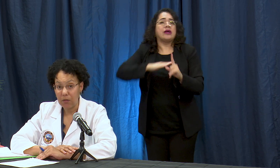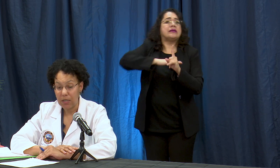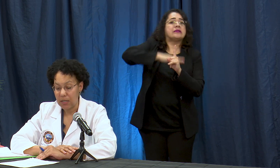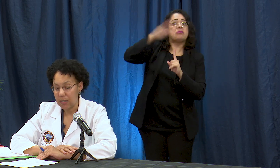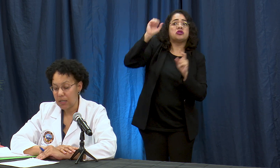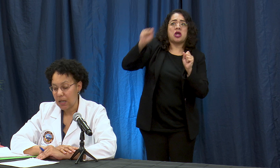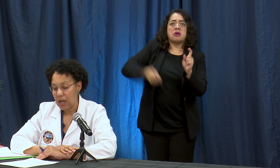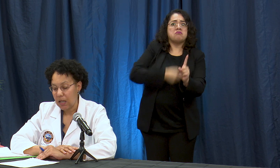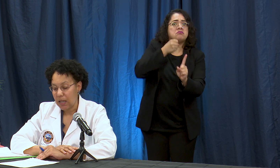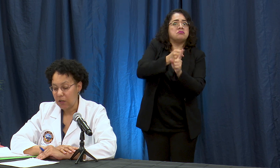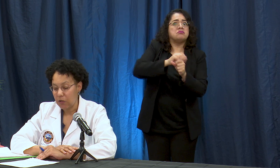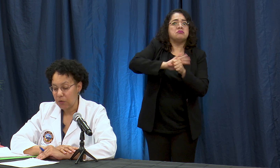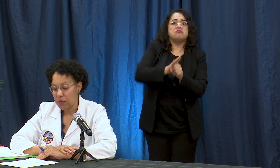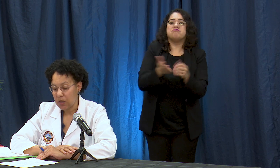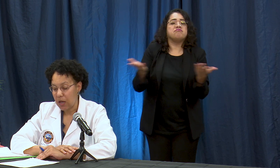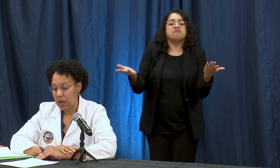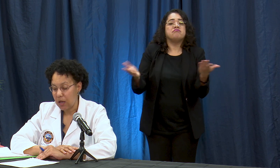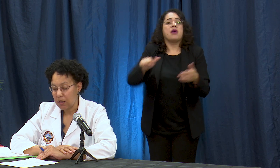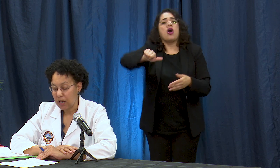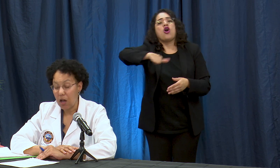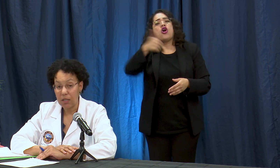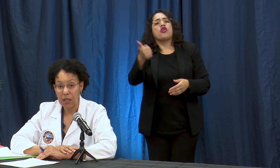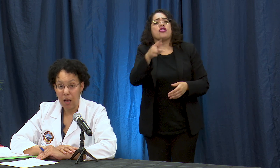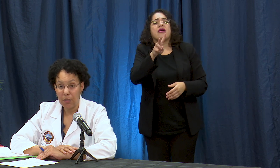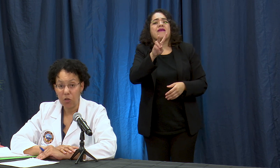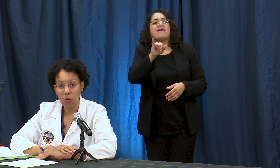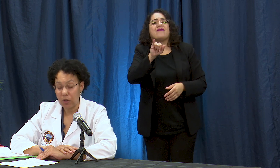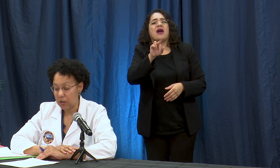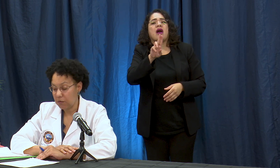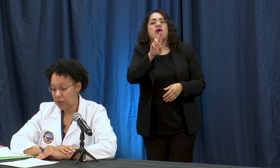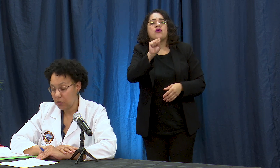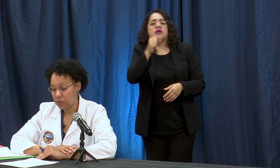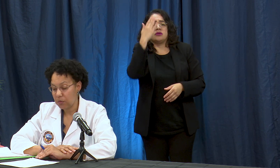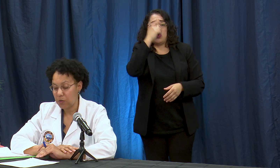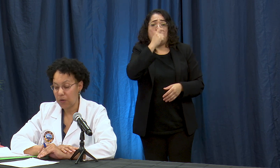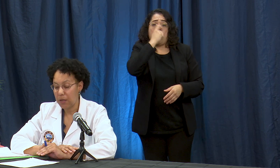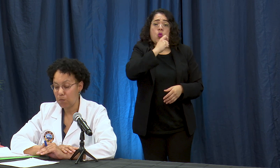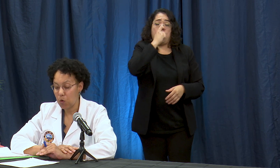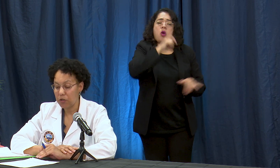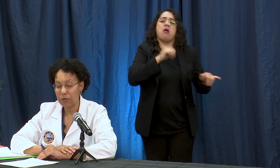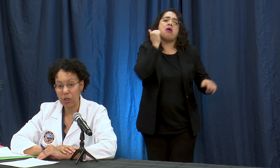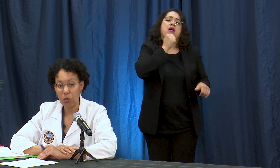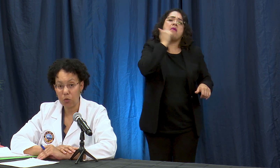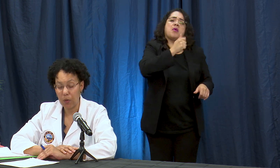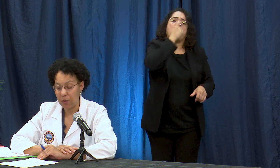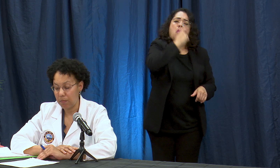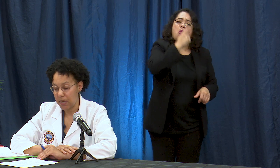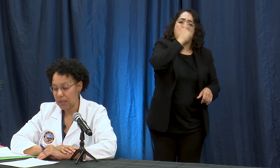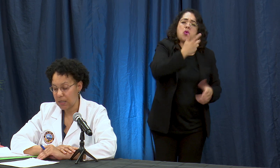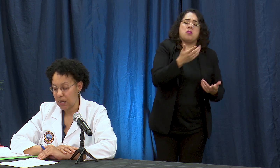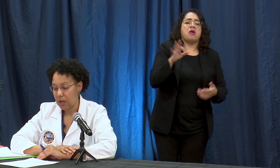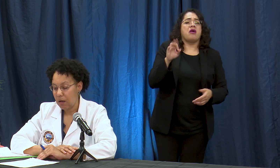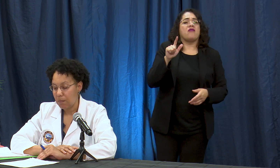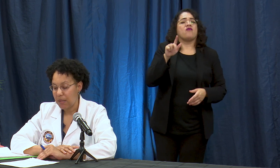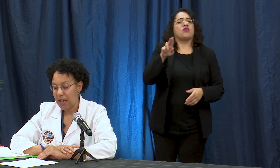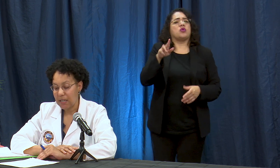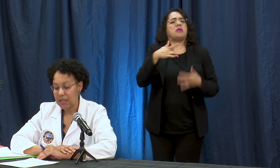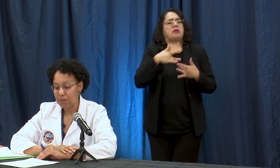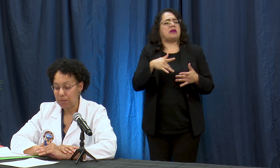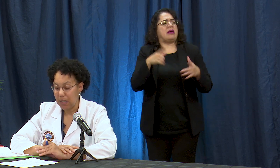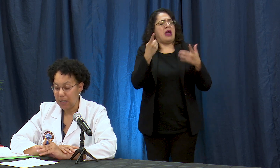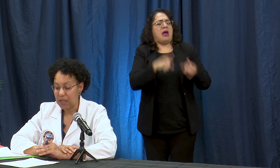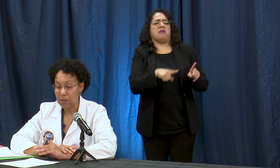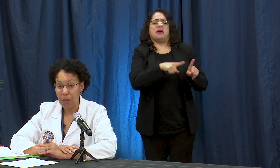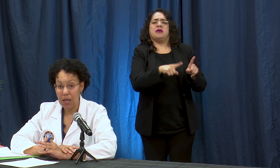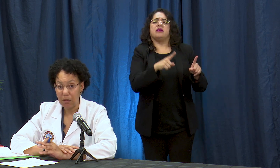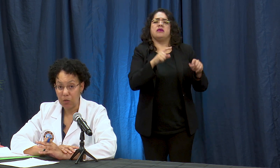other viruses, like those that cause the common cold and the flu, spread more during cold weather months, but that